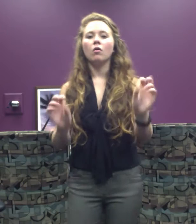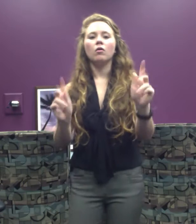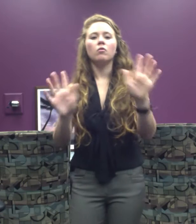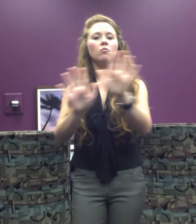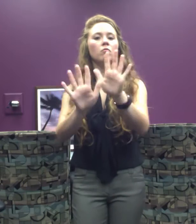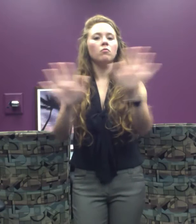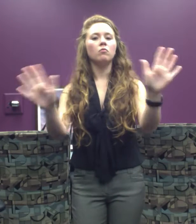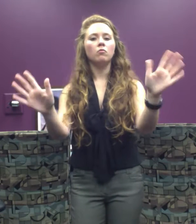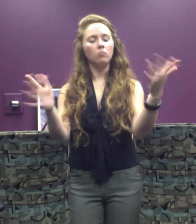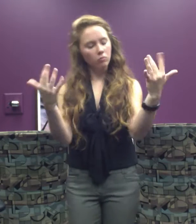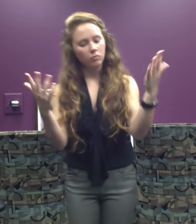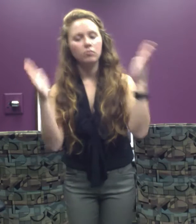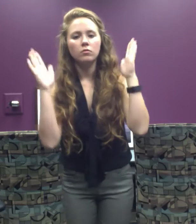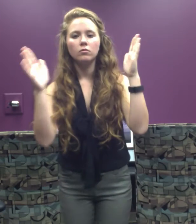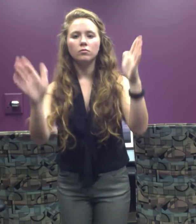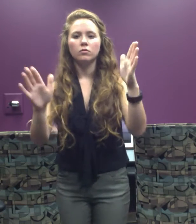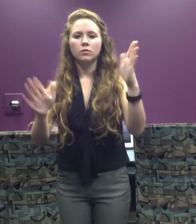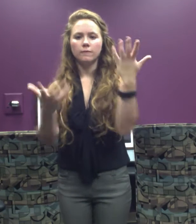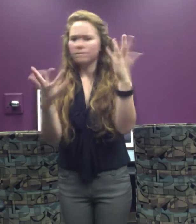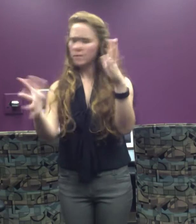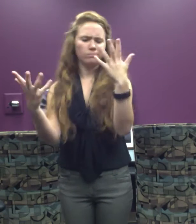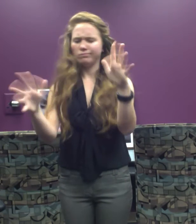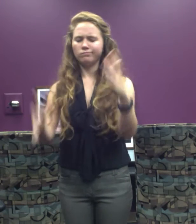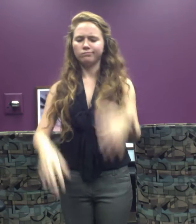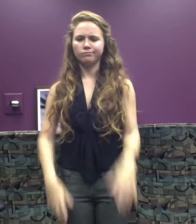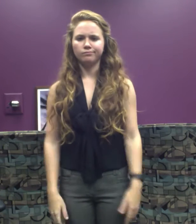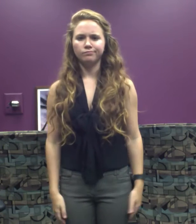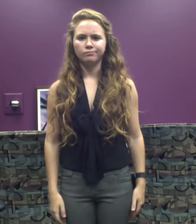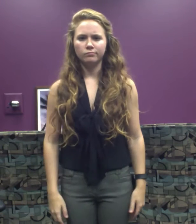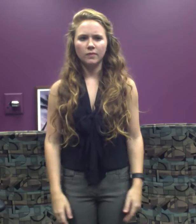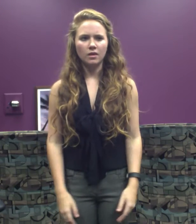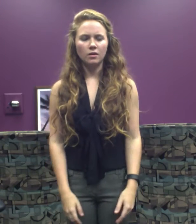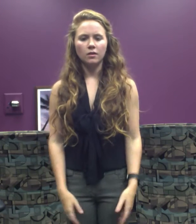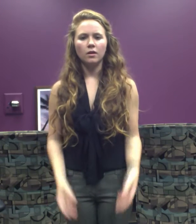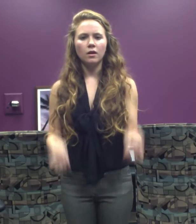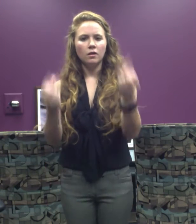she hasn't finished. How many of you have crayons or colored pencils at home?